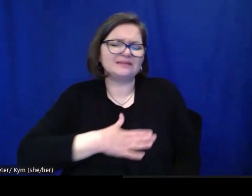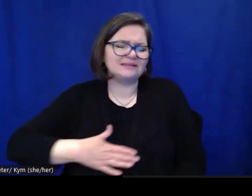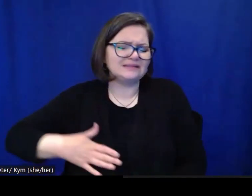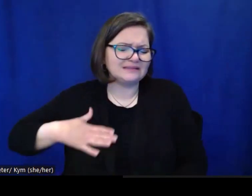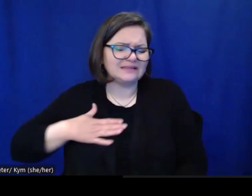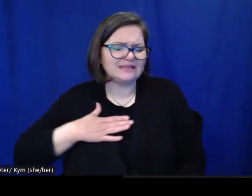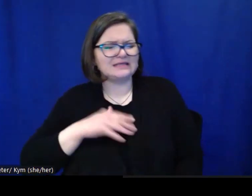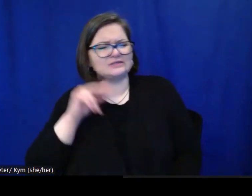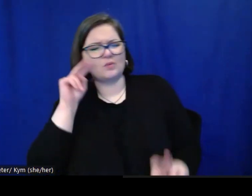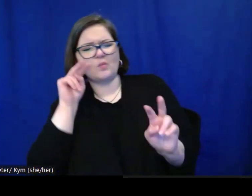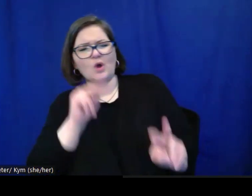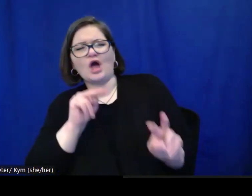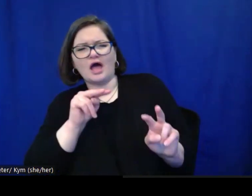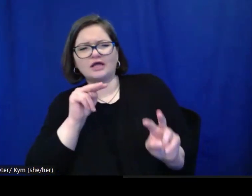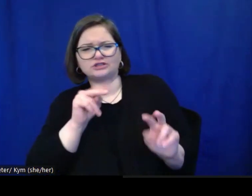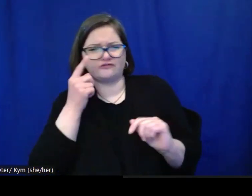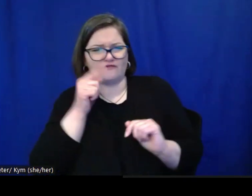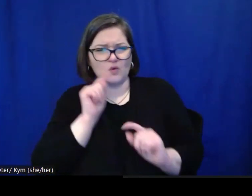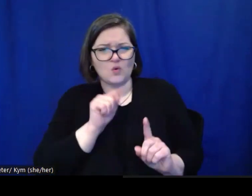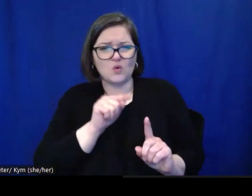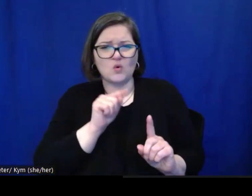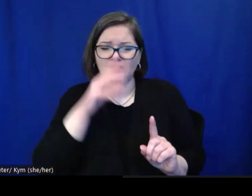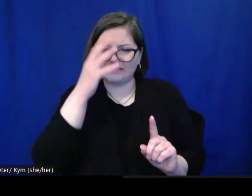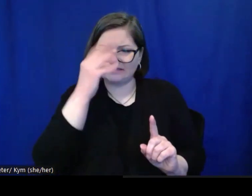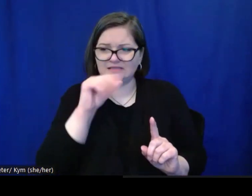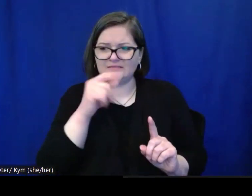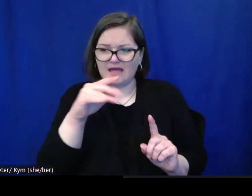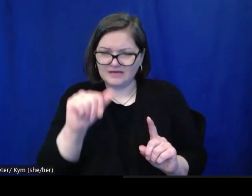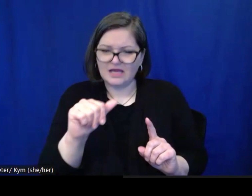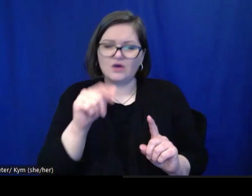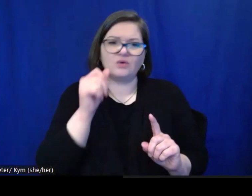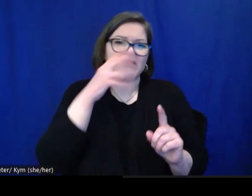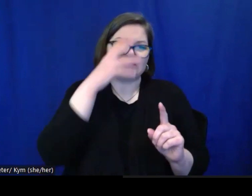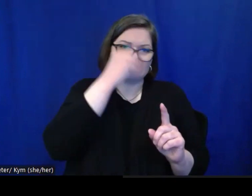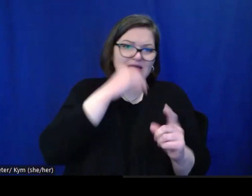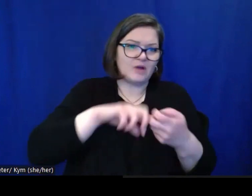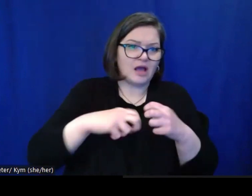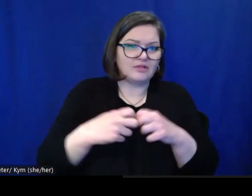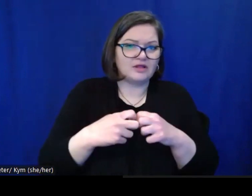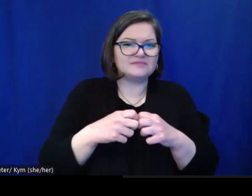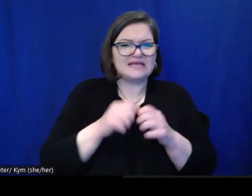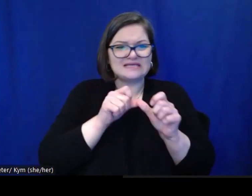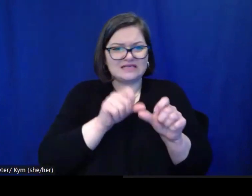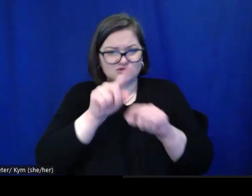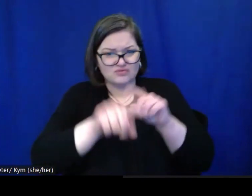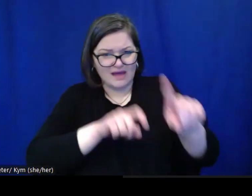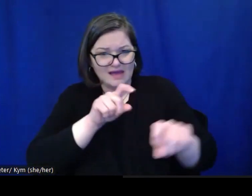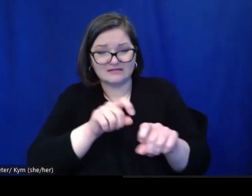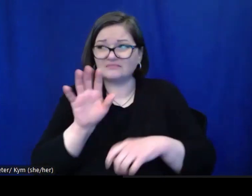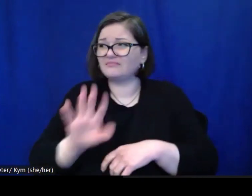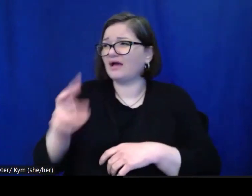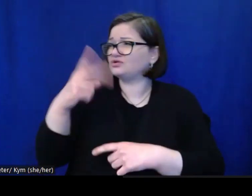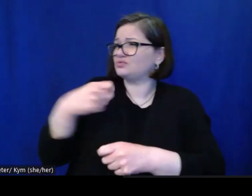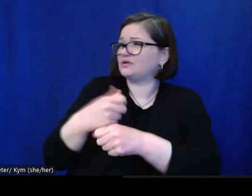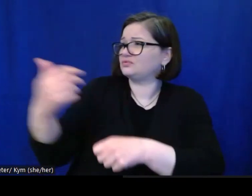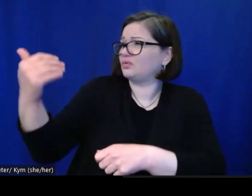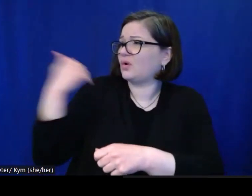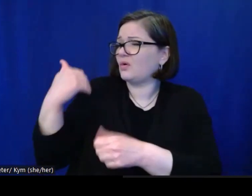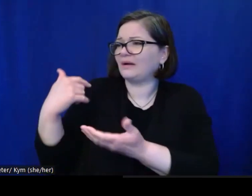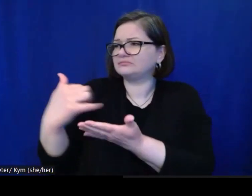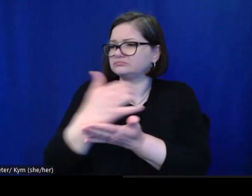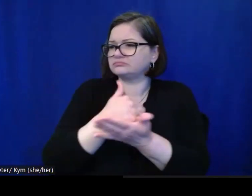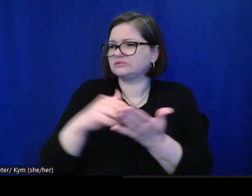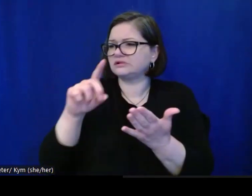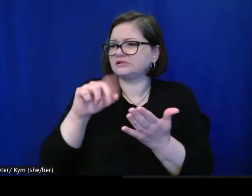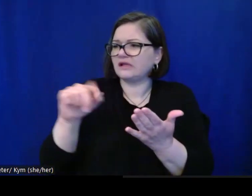keep an eye on this and continue to ask the questions. I will tell you, I did some data about 2 years ago, and I kept a nice little log